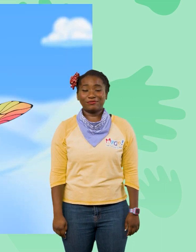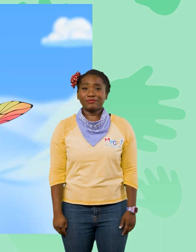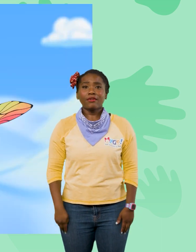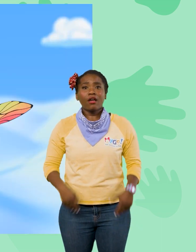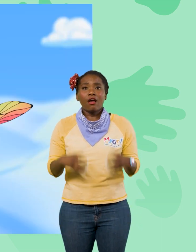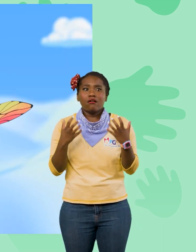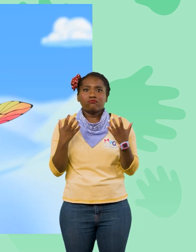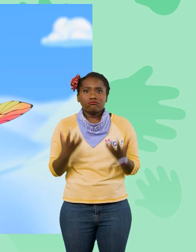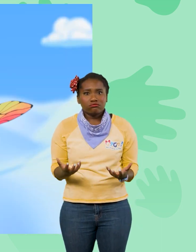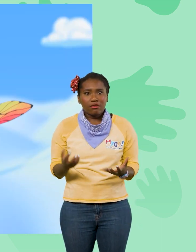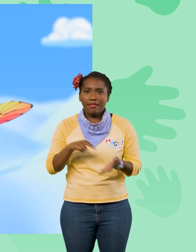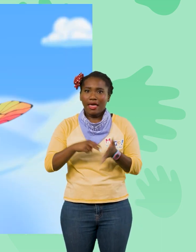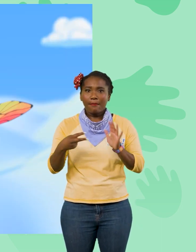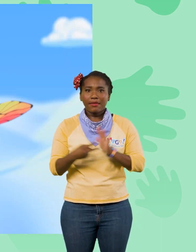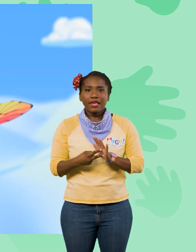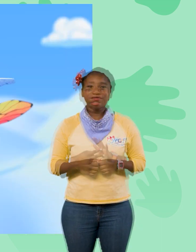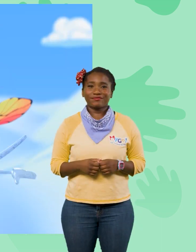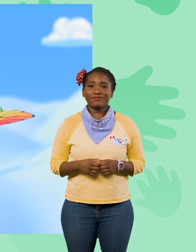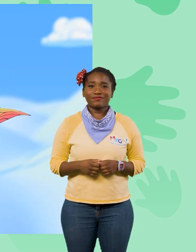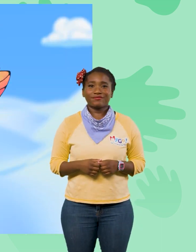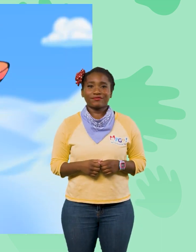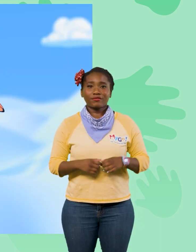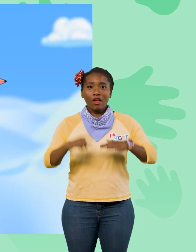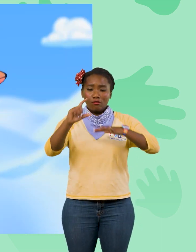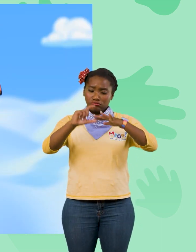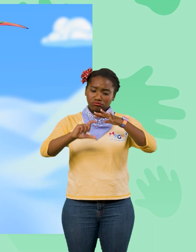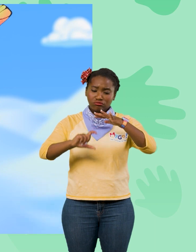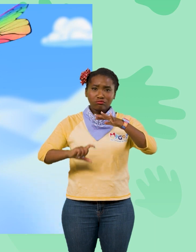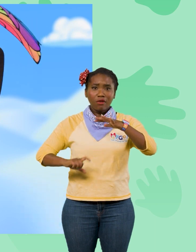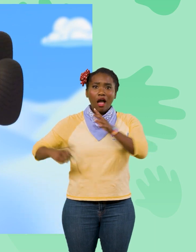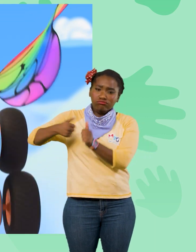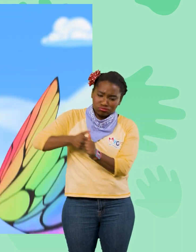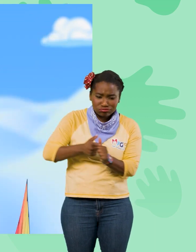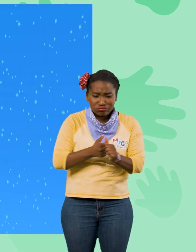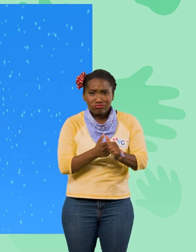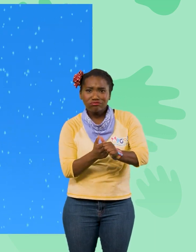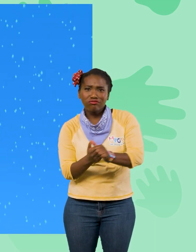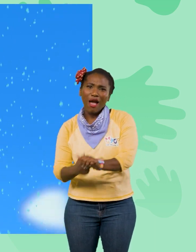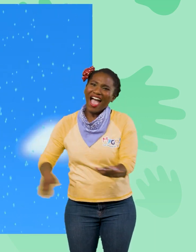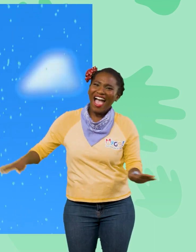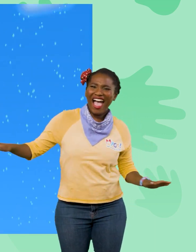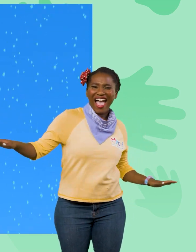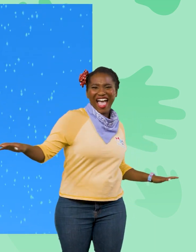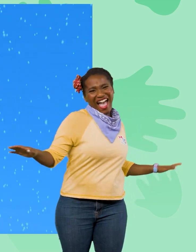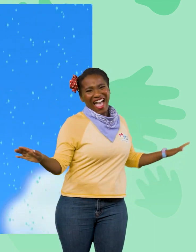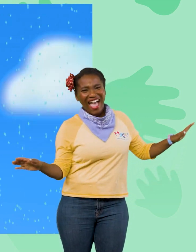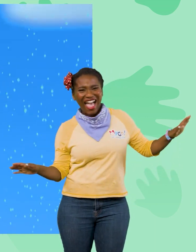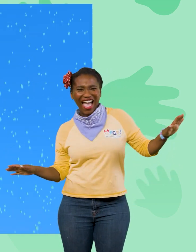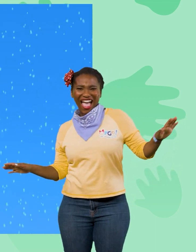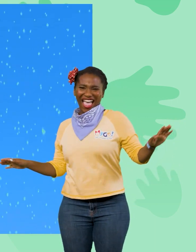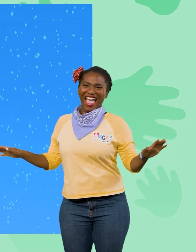Now that I'm heavy enough, I can fall towards the ground. Follow me!